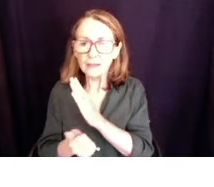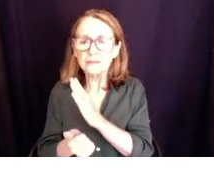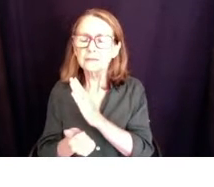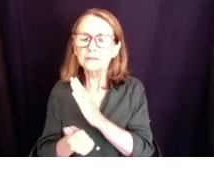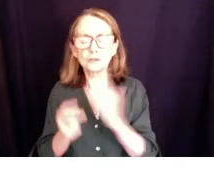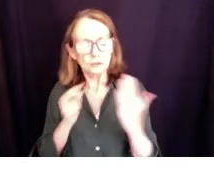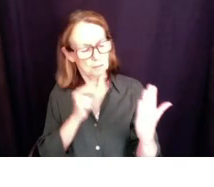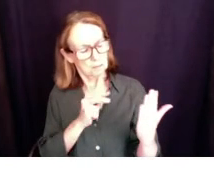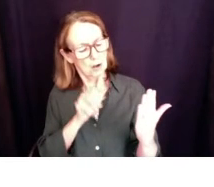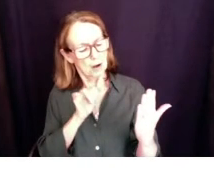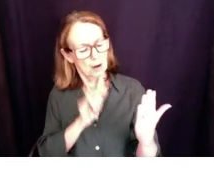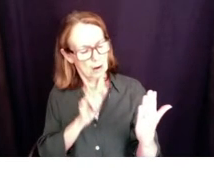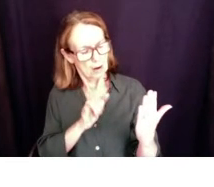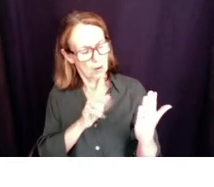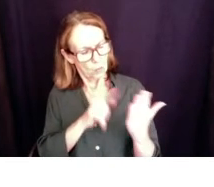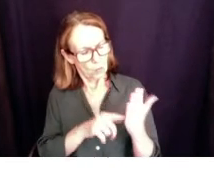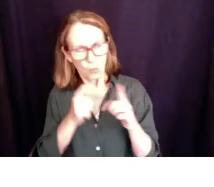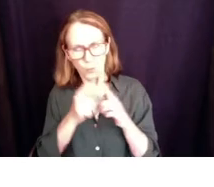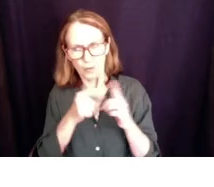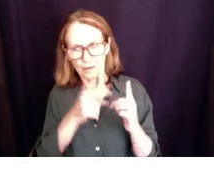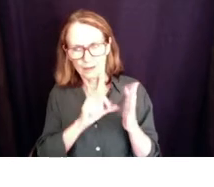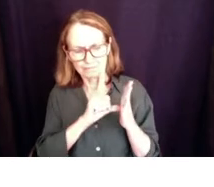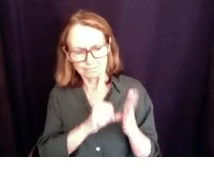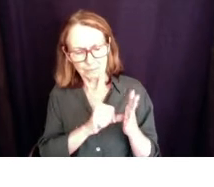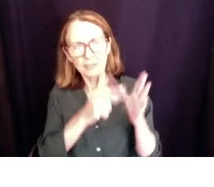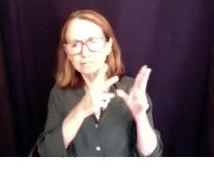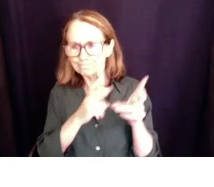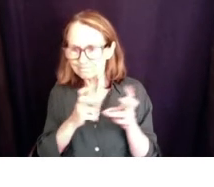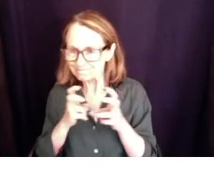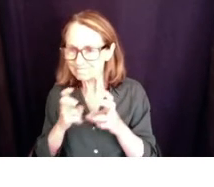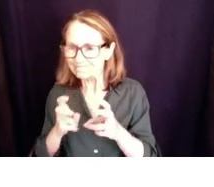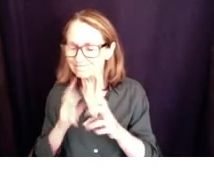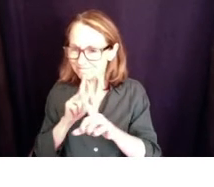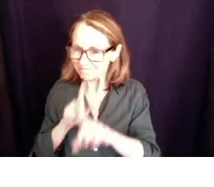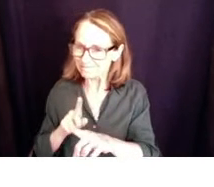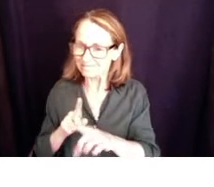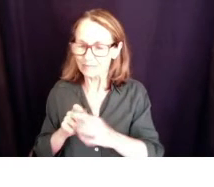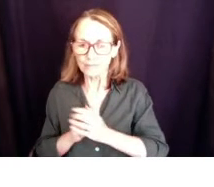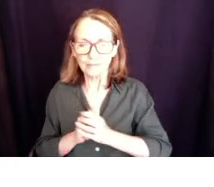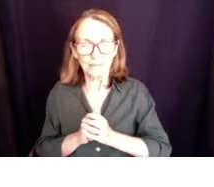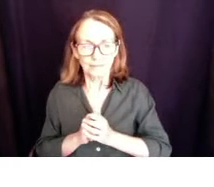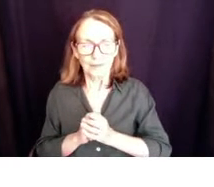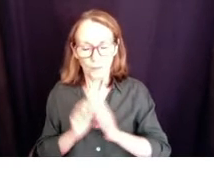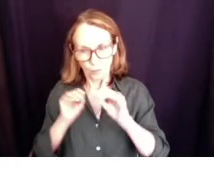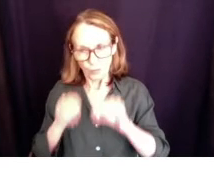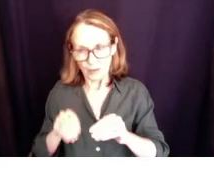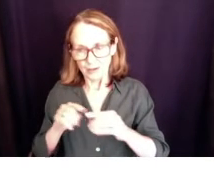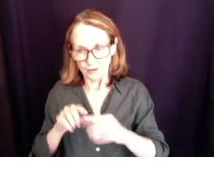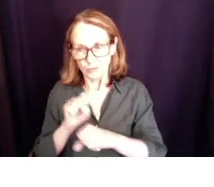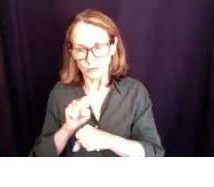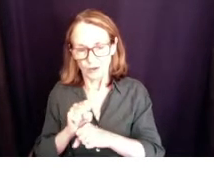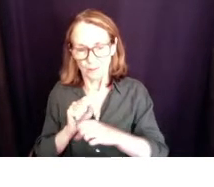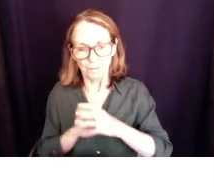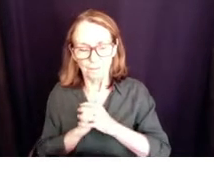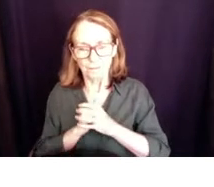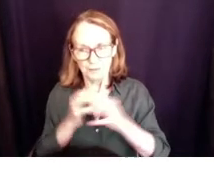communication skills, and just look at the buzzwords, words they have for the hard and soft skills, and you can put